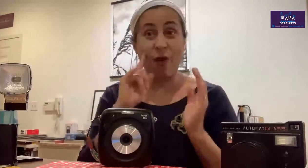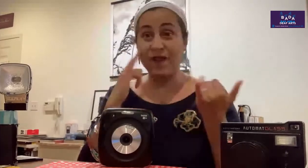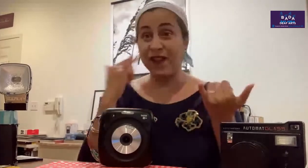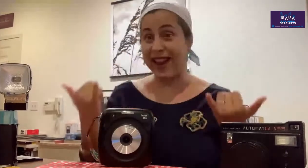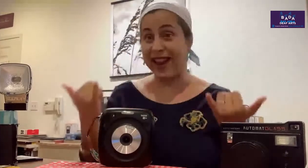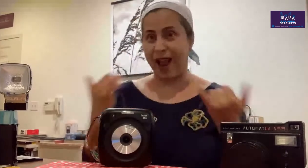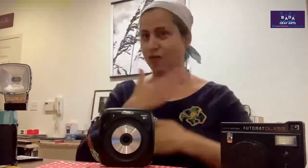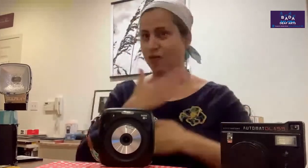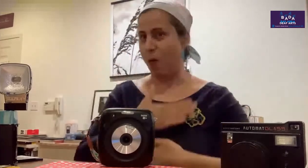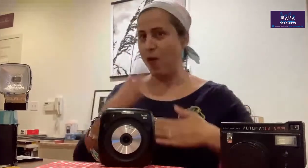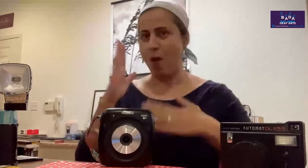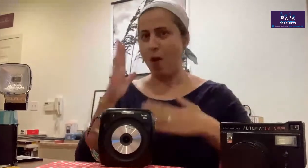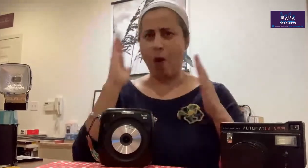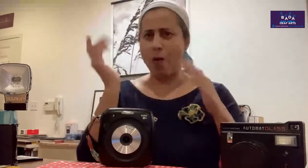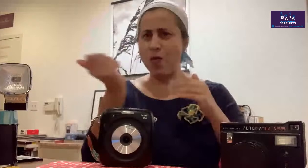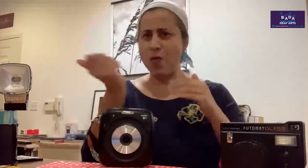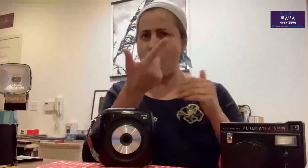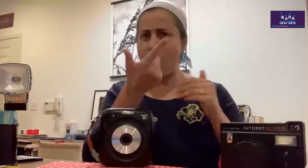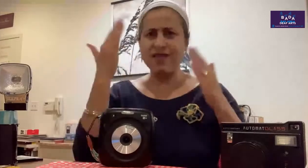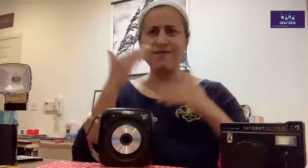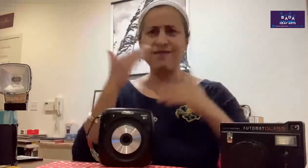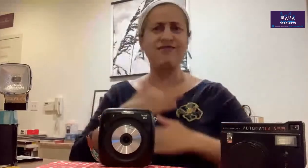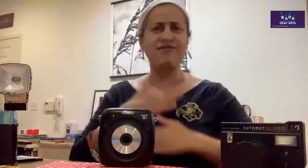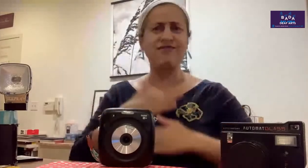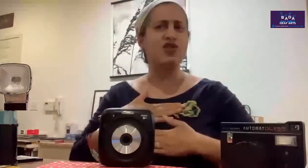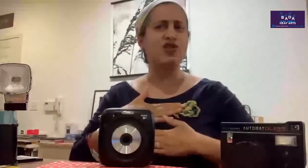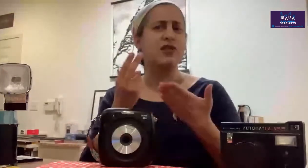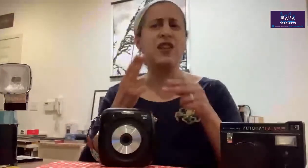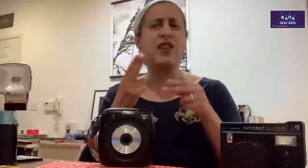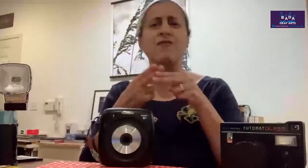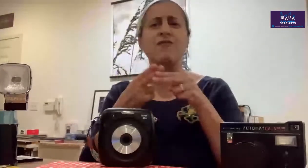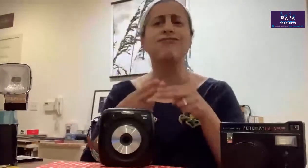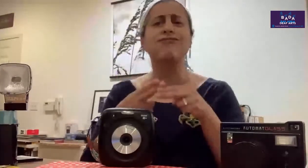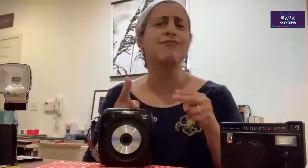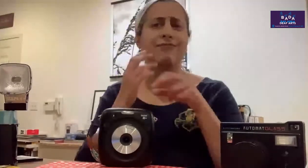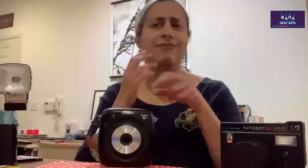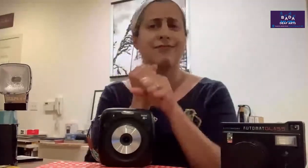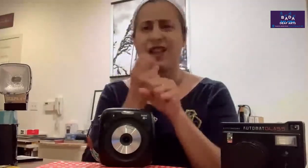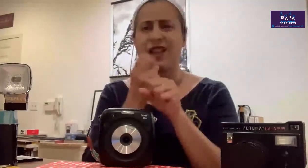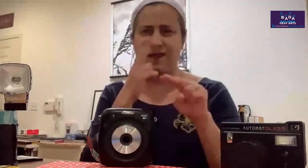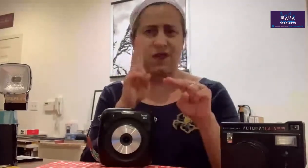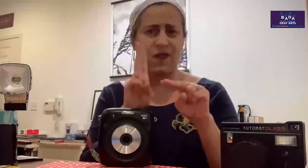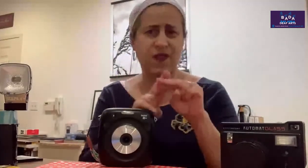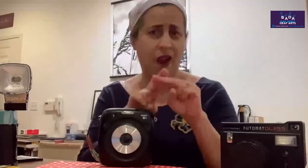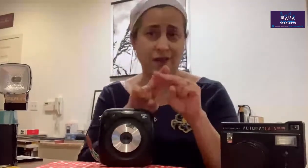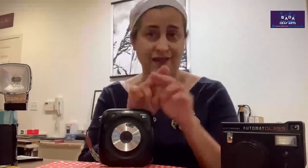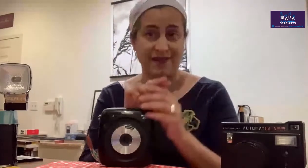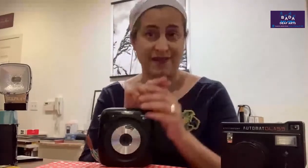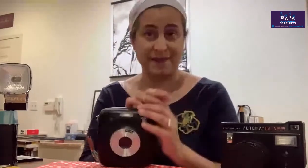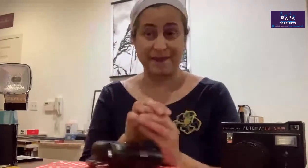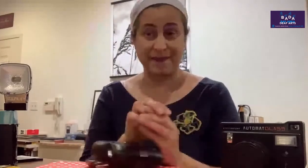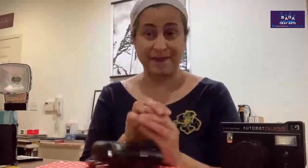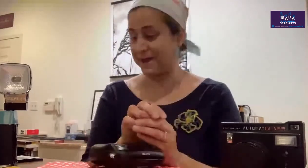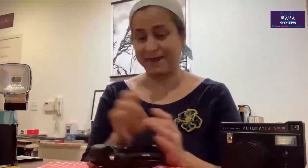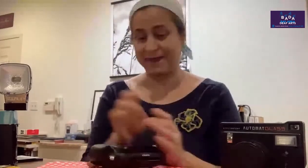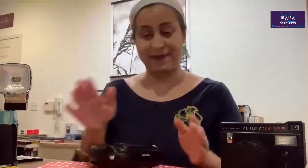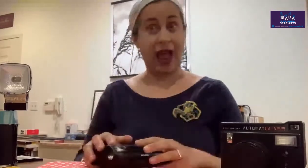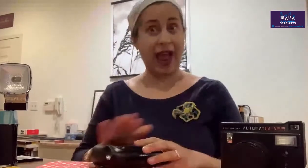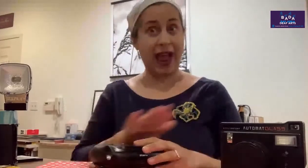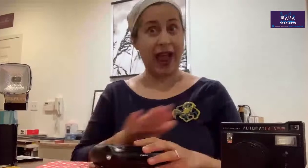That's why those leaves were bent. So I hope that you enjoyed this brief time looking at all of